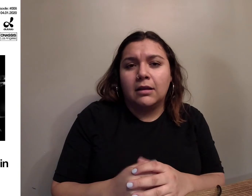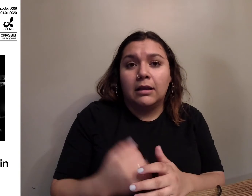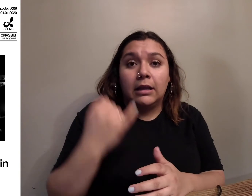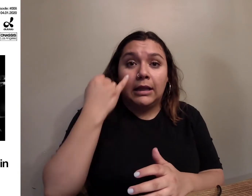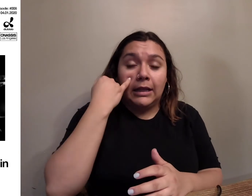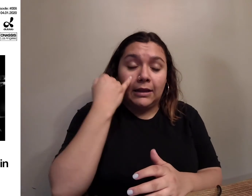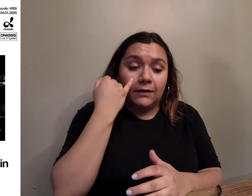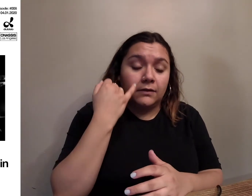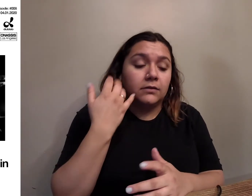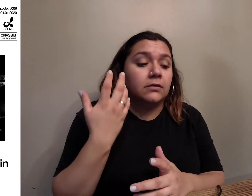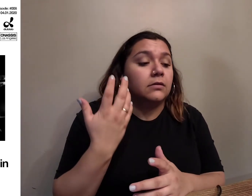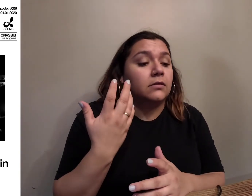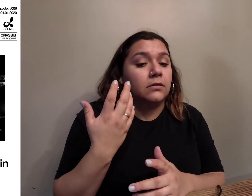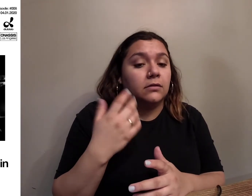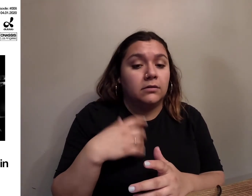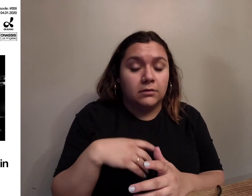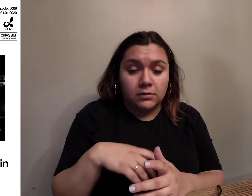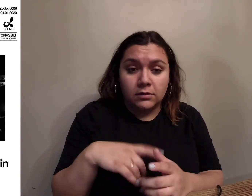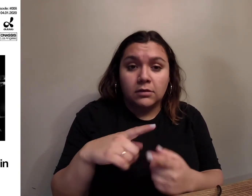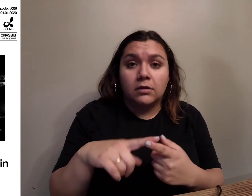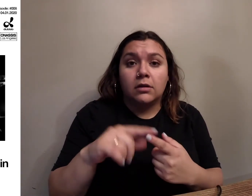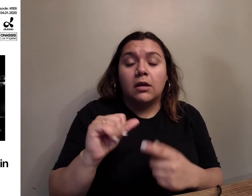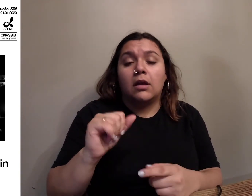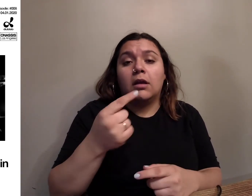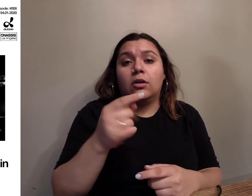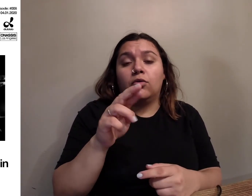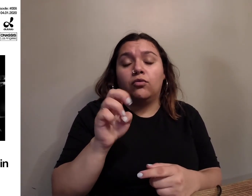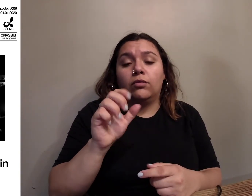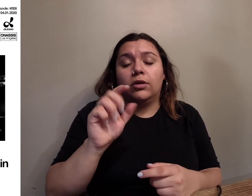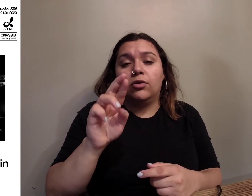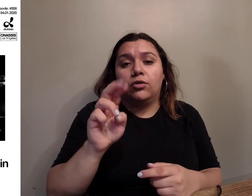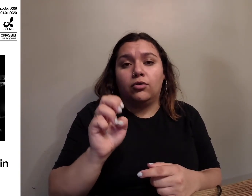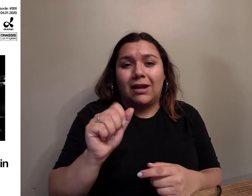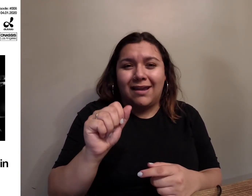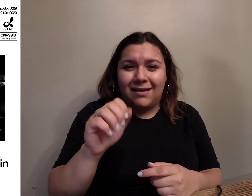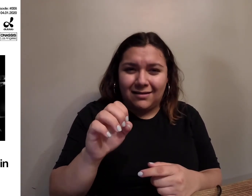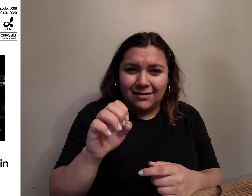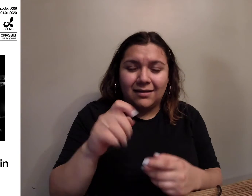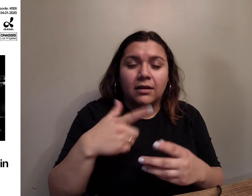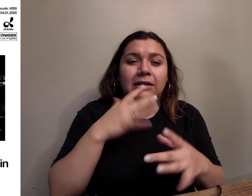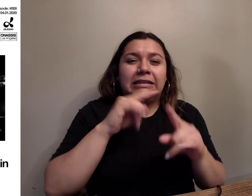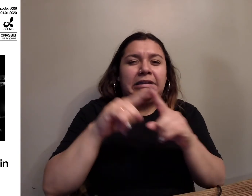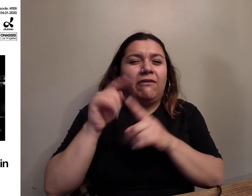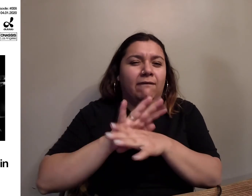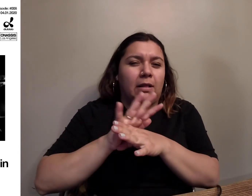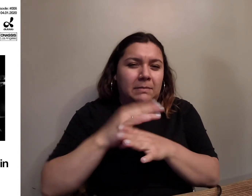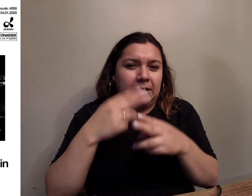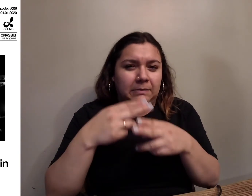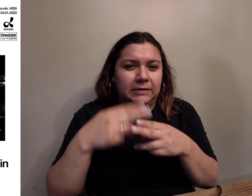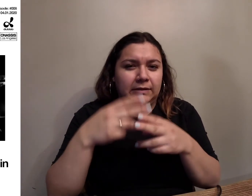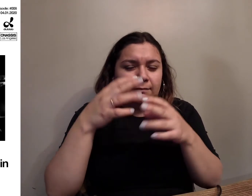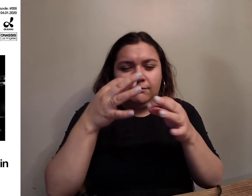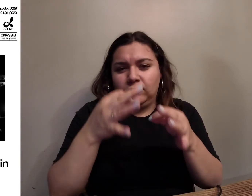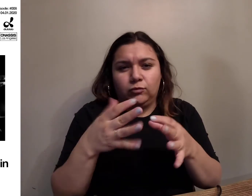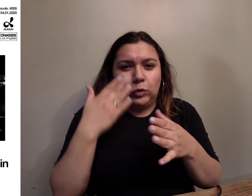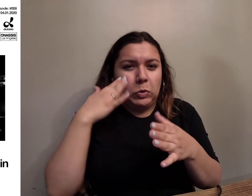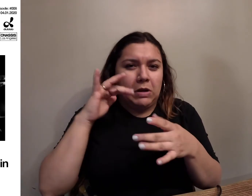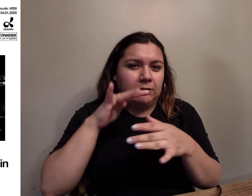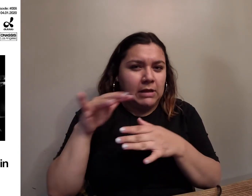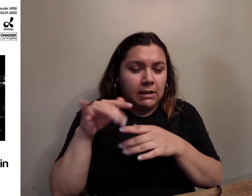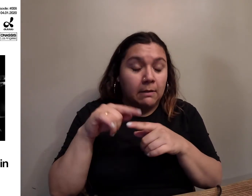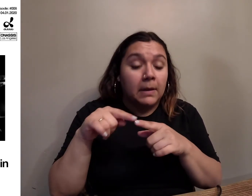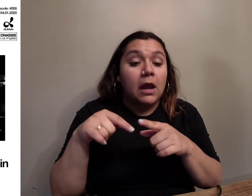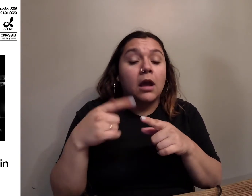Caspar Hauser or Aguirre or many other of his films, this is a kind of heroism,